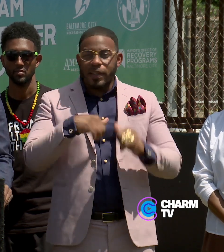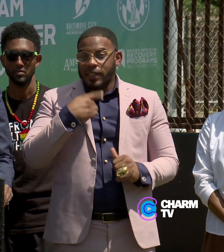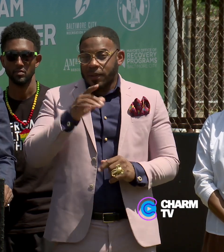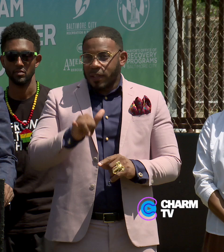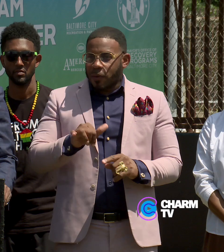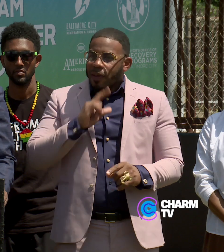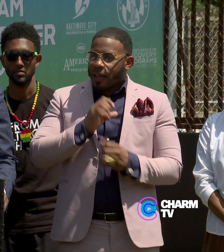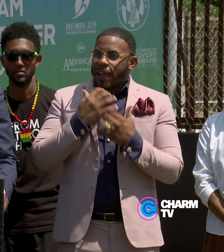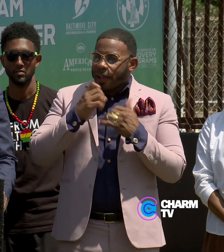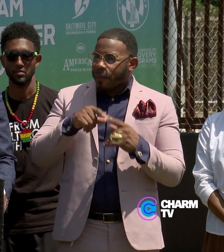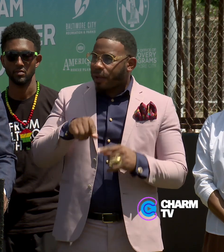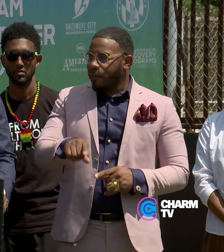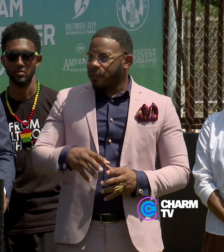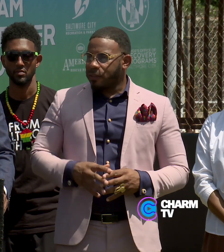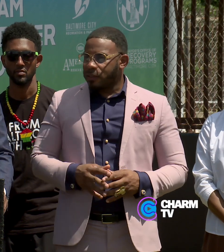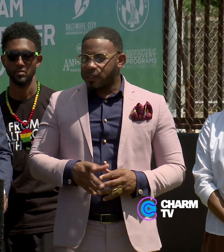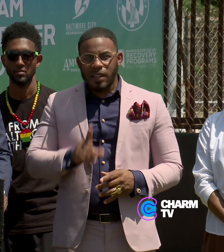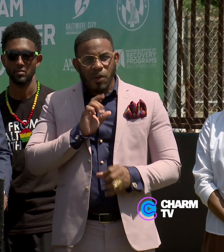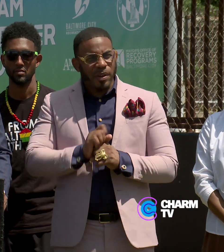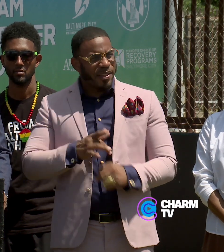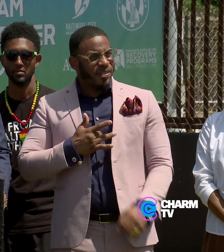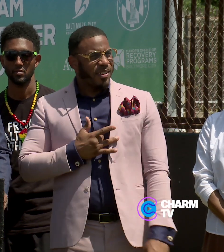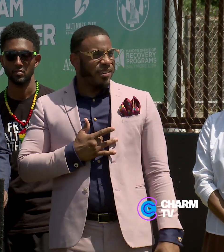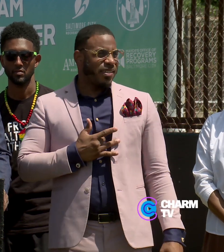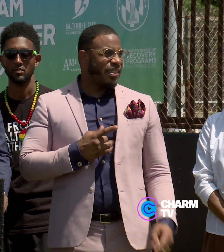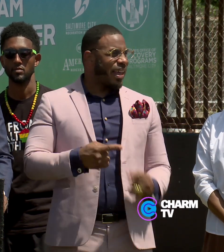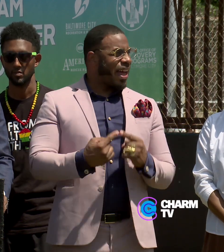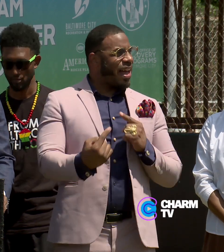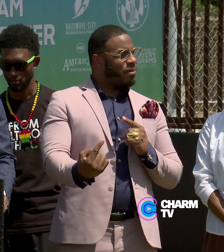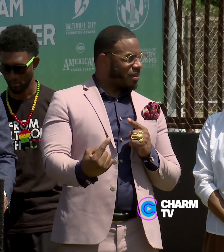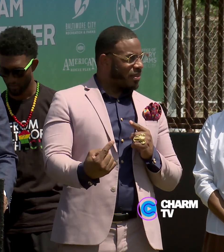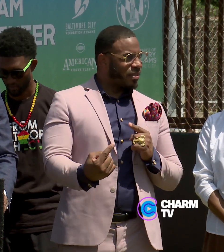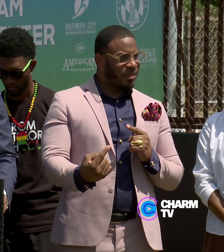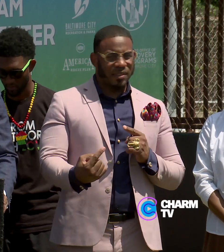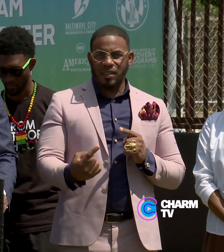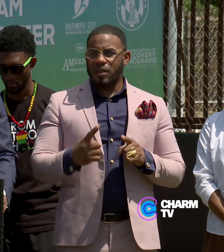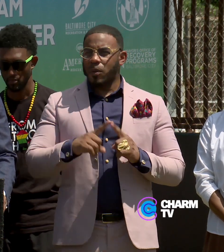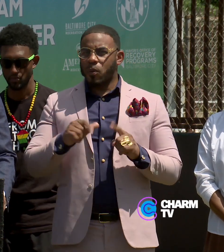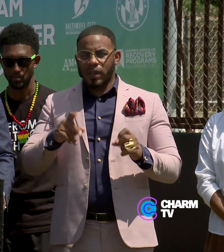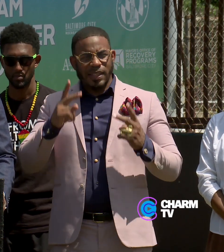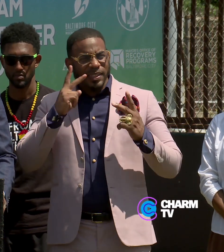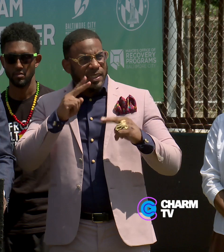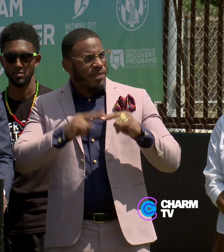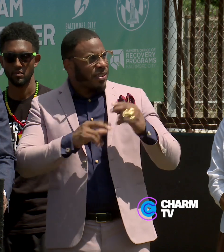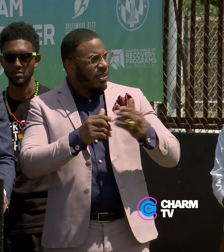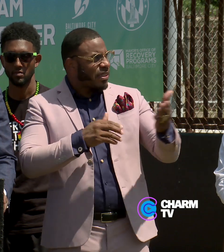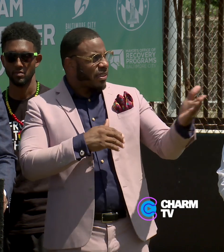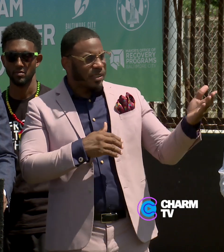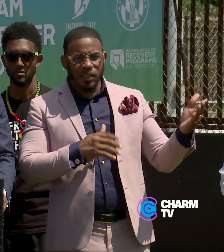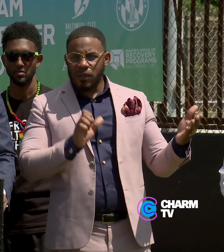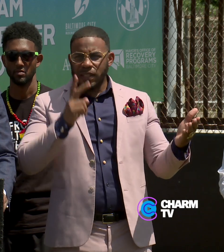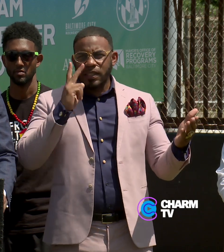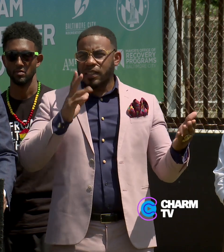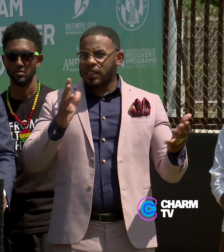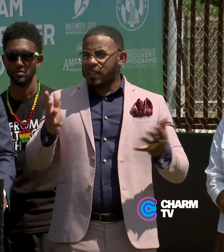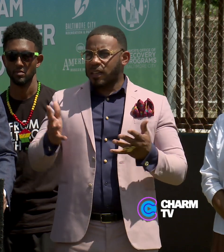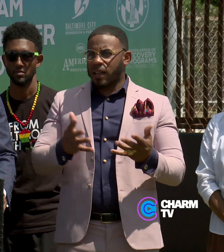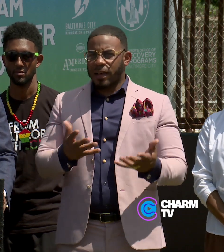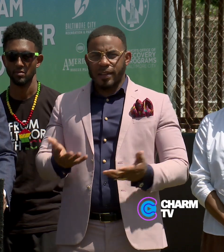tell them that we actually care about them. They really feel the opposite. But when they see facilities, when they